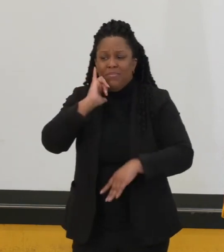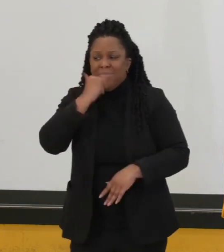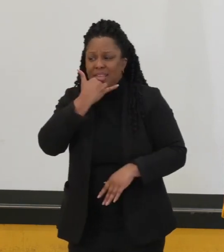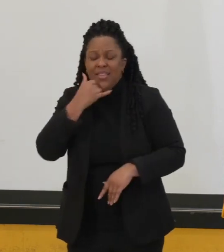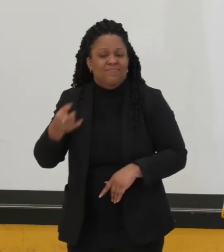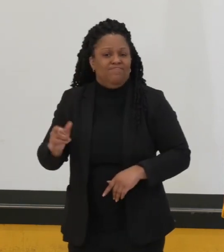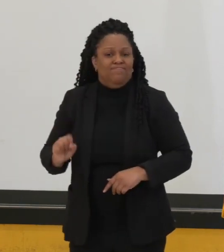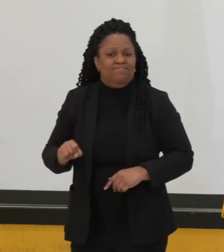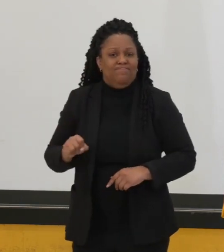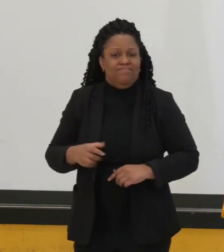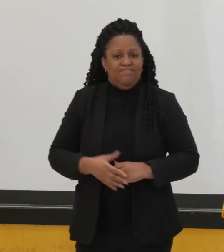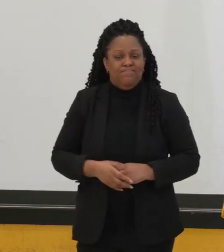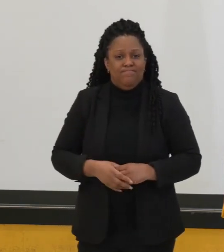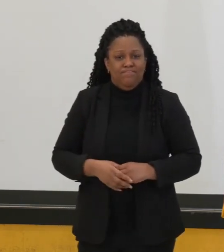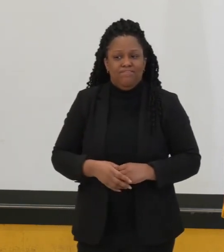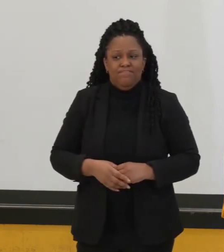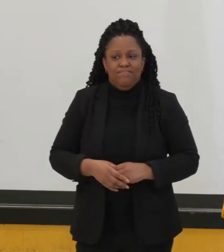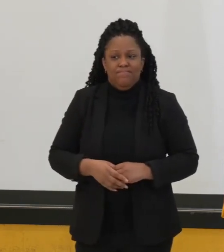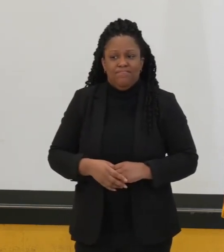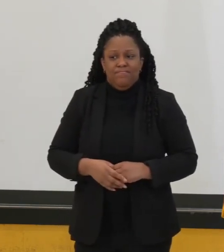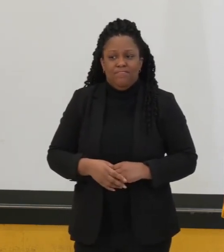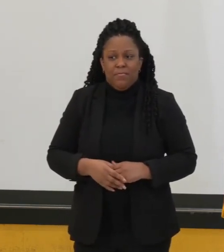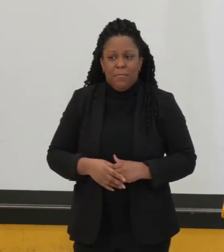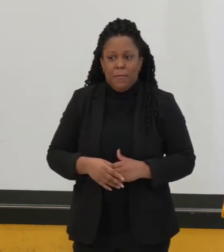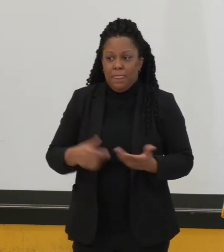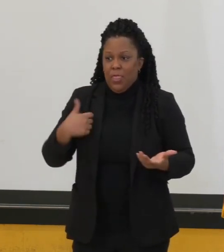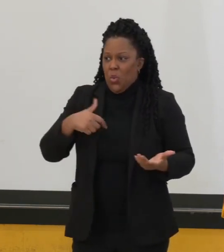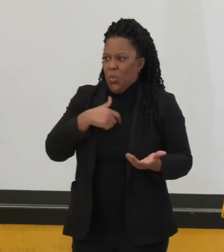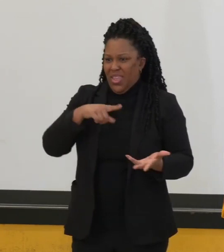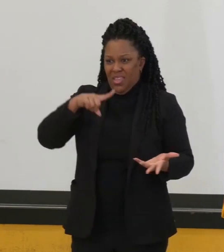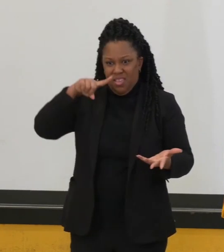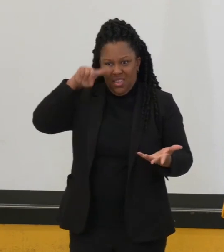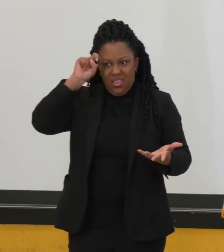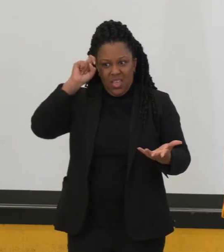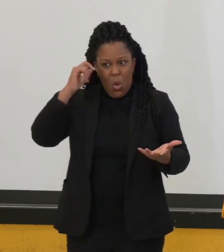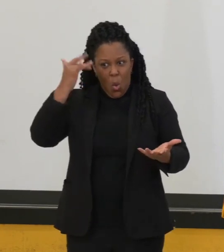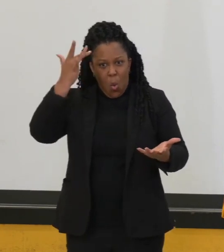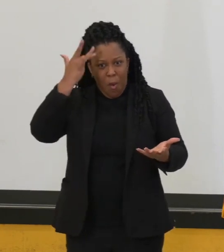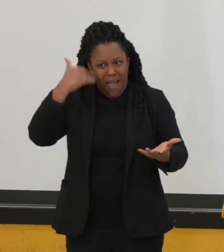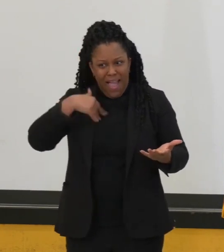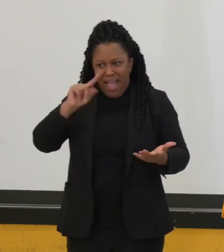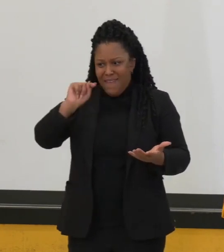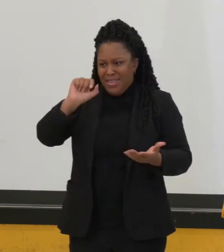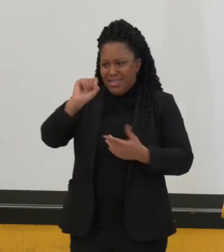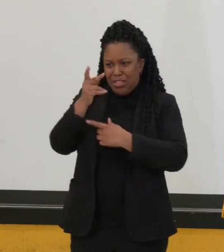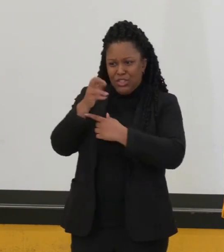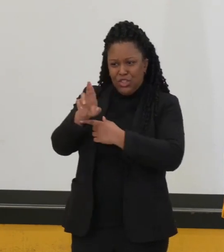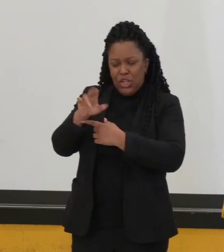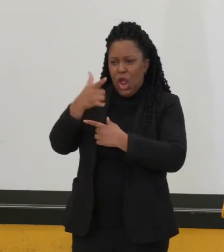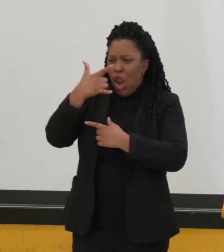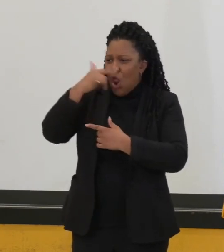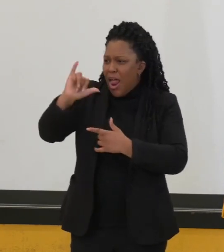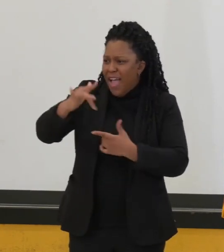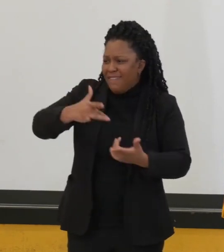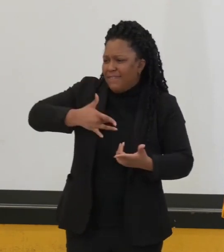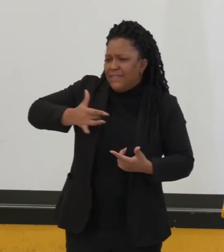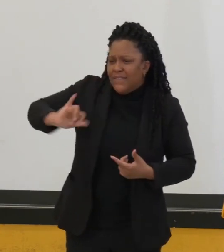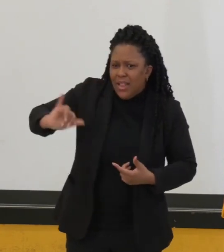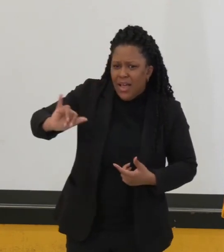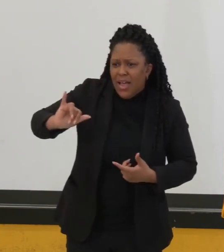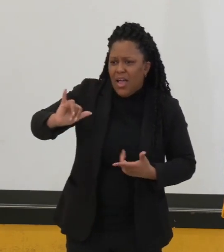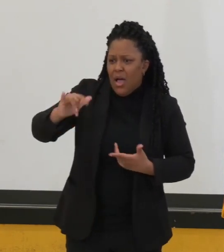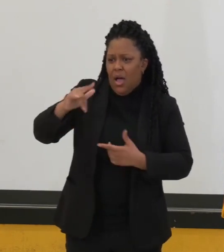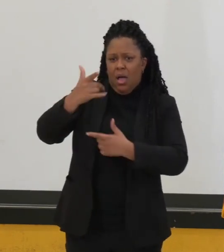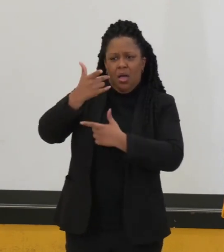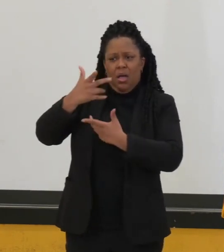questions like, why do we even have tasers that operate and function and feel and deploy exactly like a